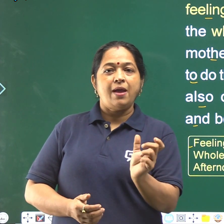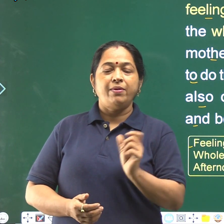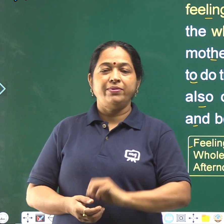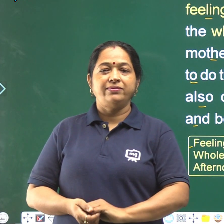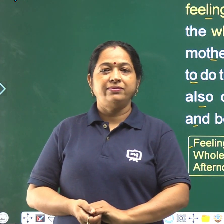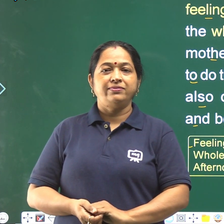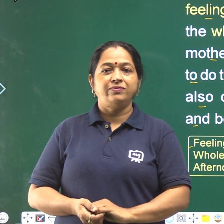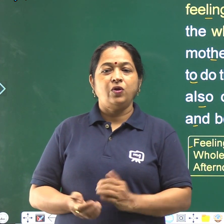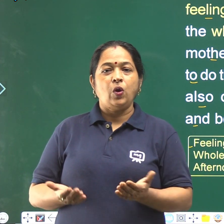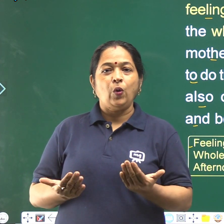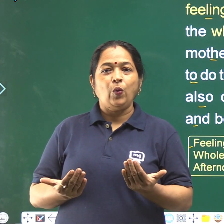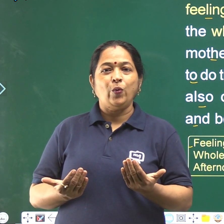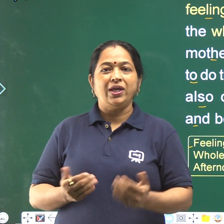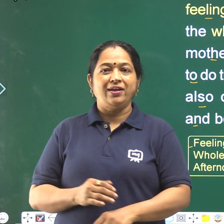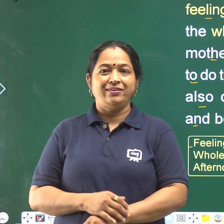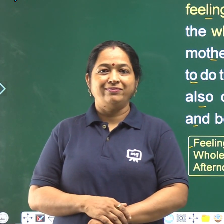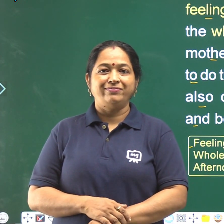means yogya.